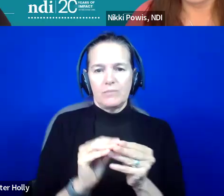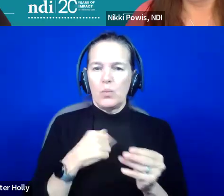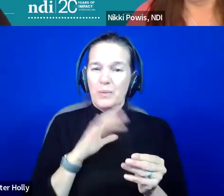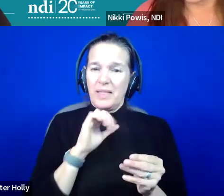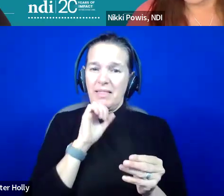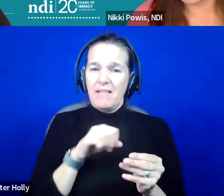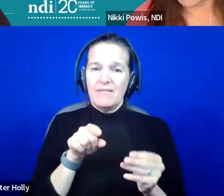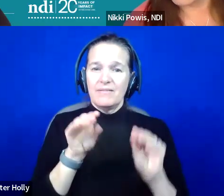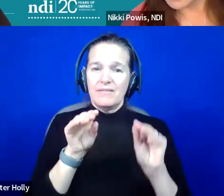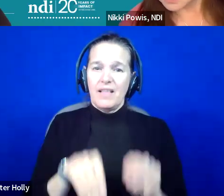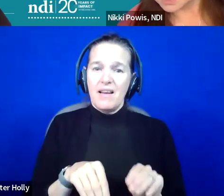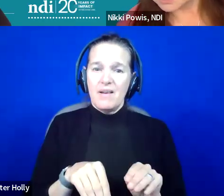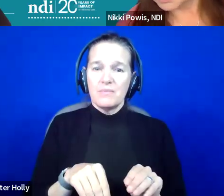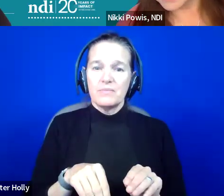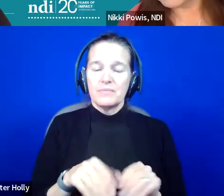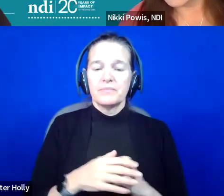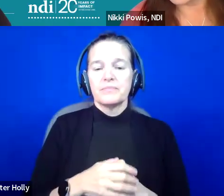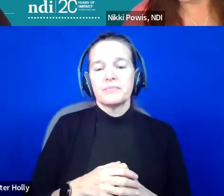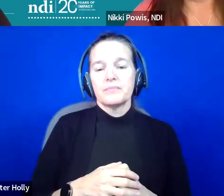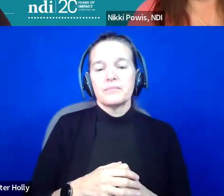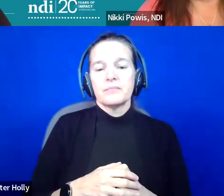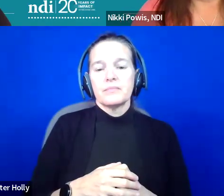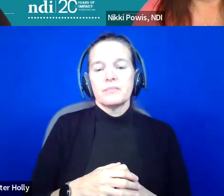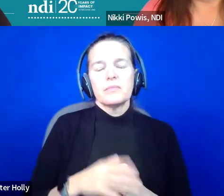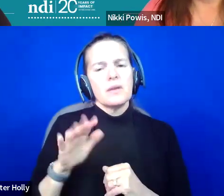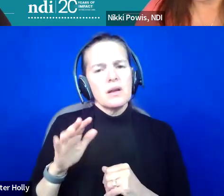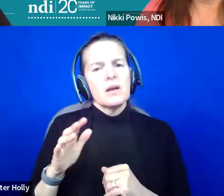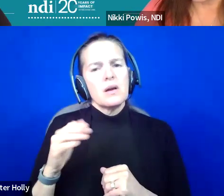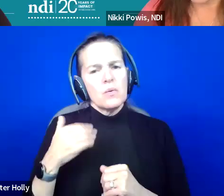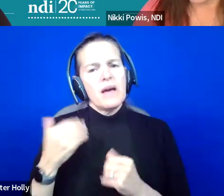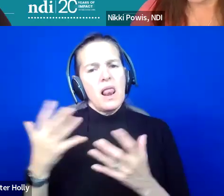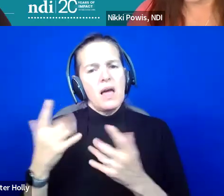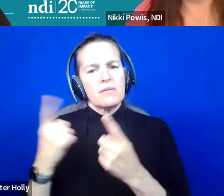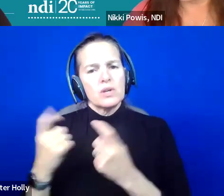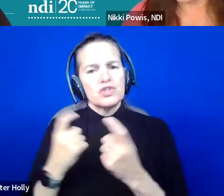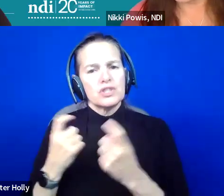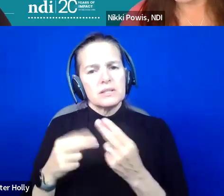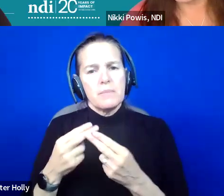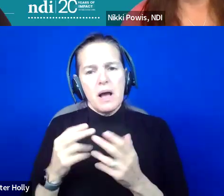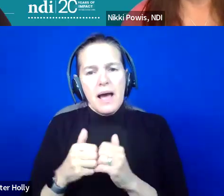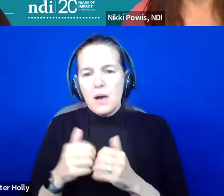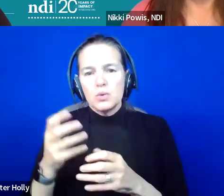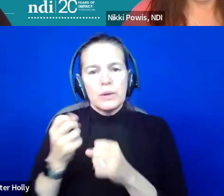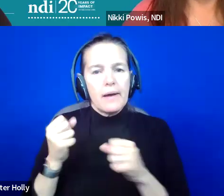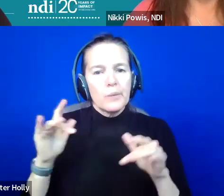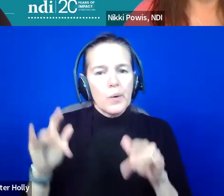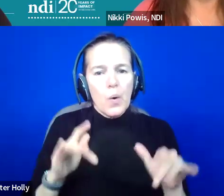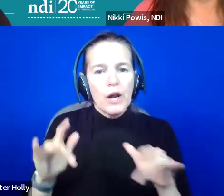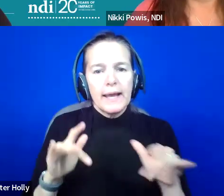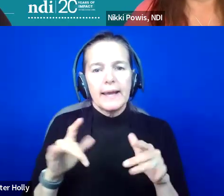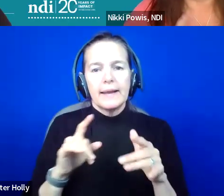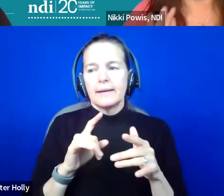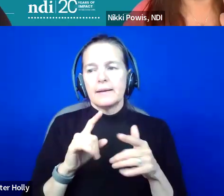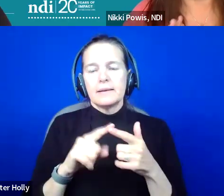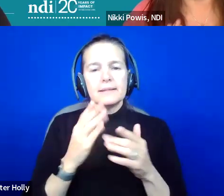absolutely love to hear from. We have been getting a lot of questions as well about how we get recordings. Some